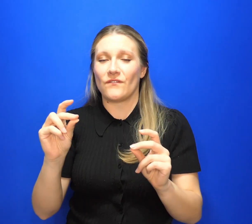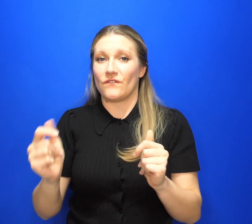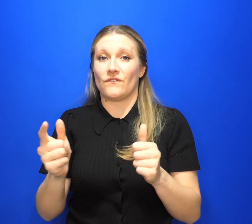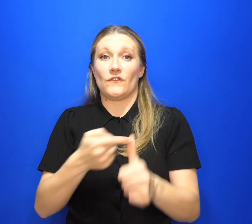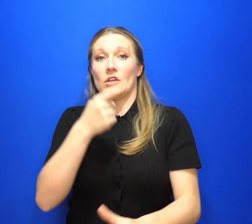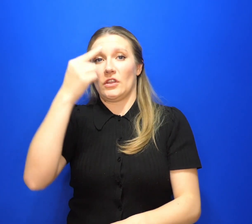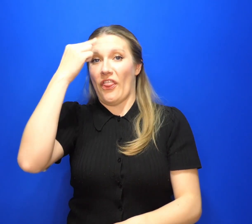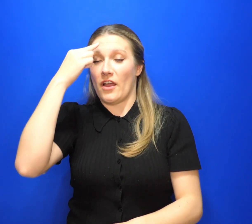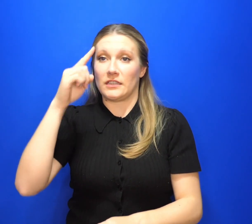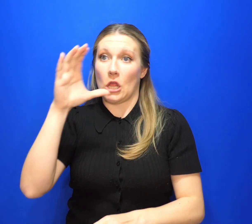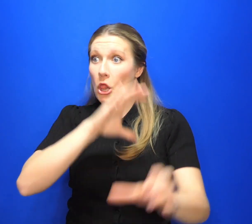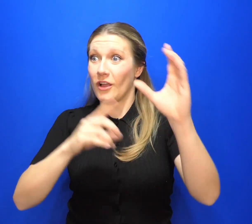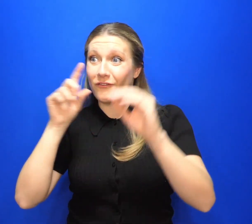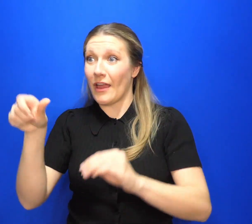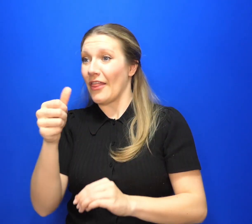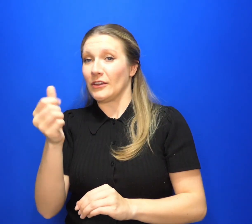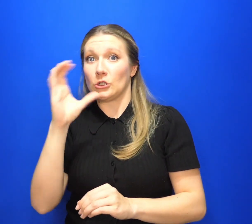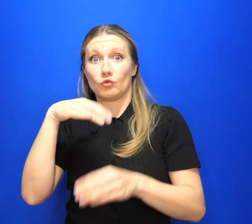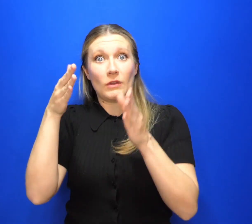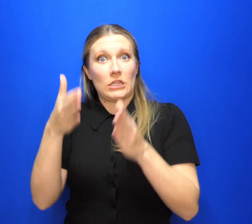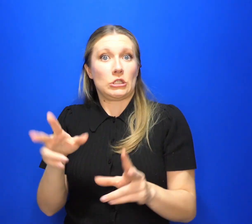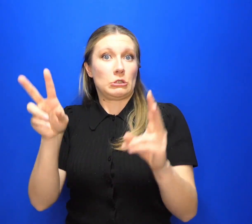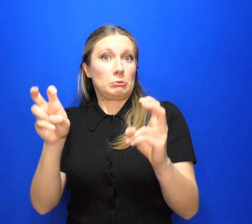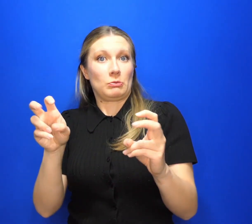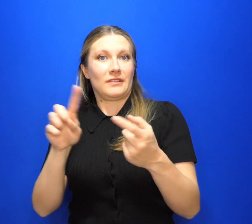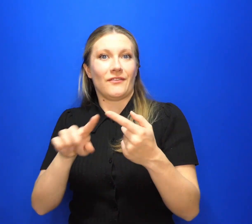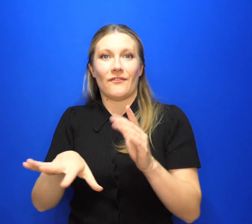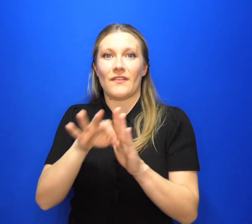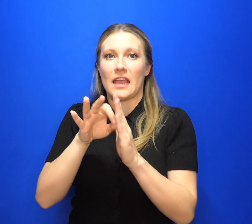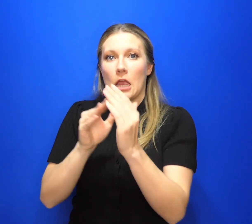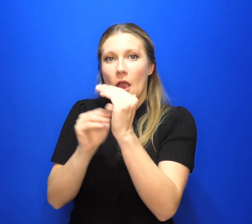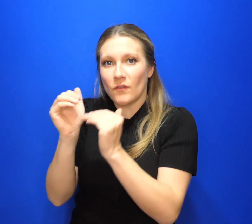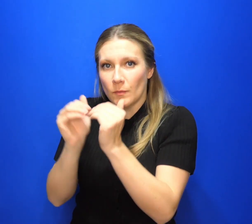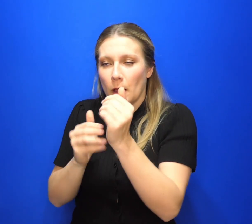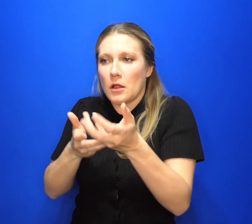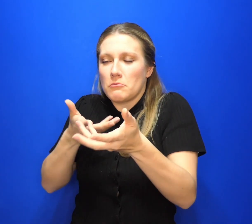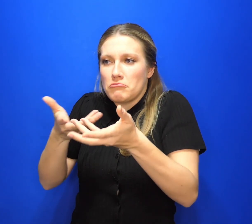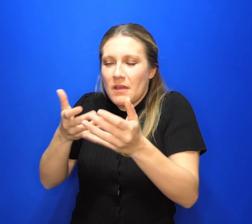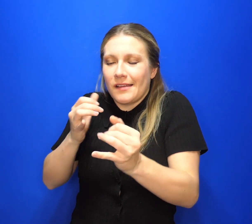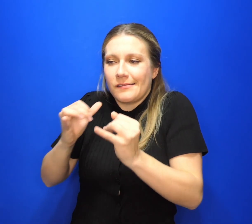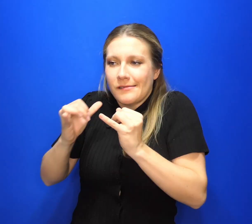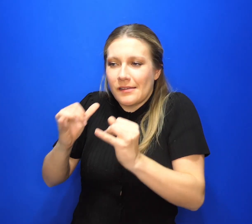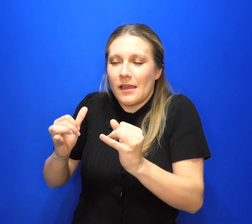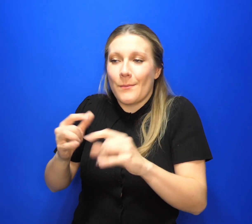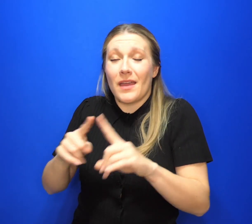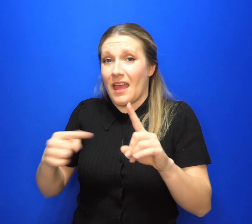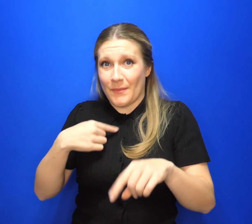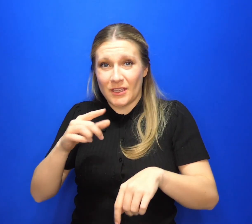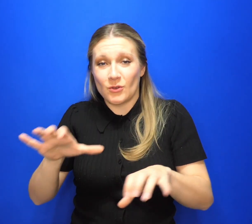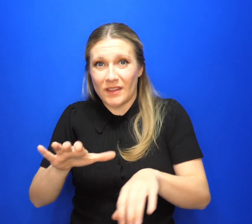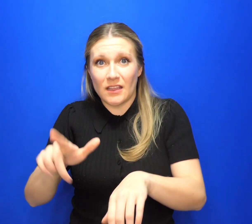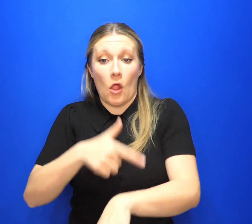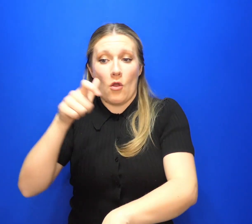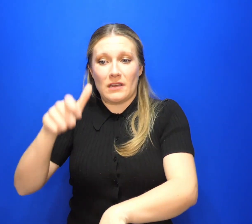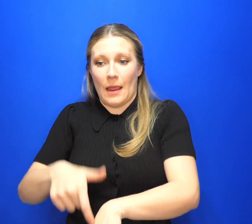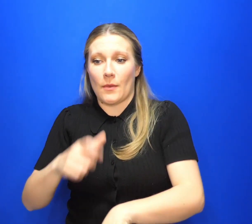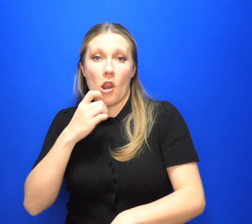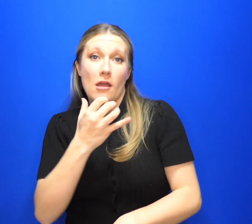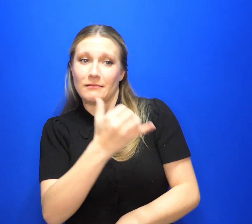them. But I am telling you, I've been doing this a long time, and not nearly as long as Jenny has been. And it's incredibly important.